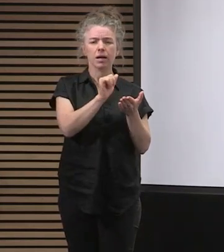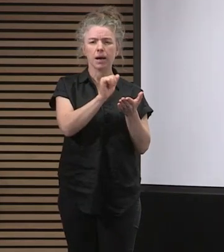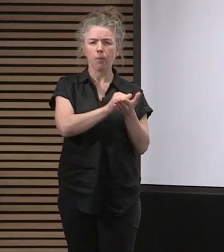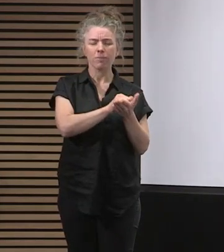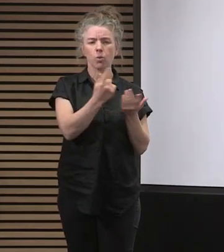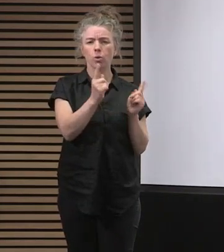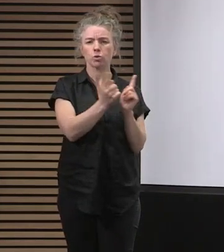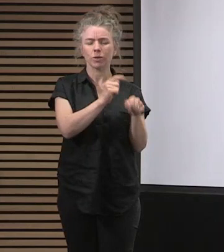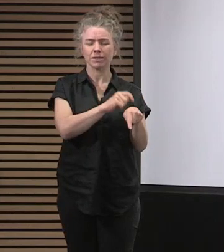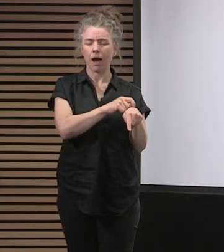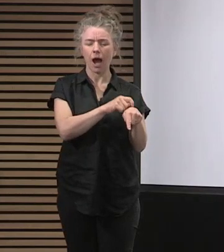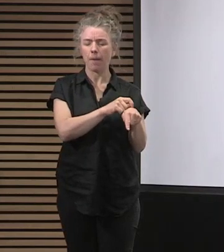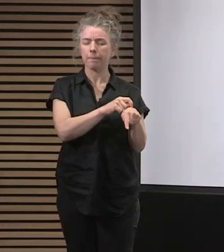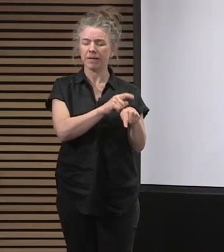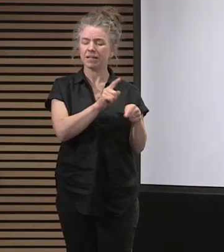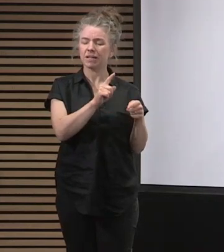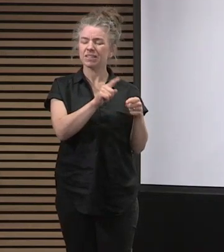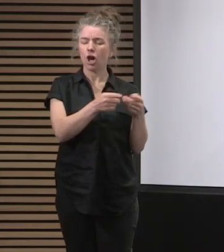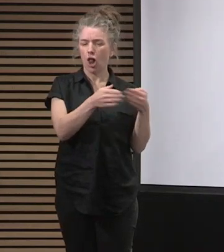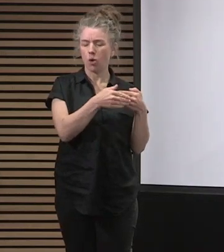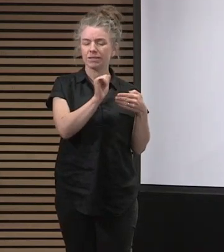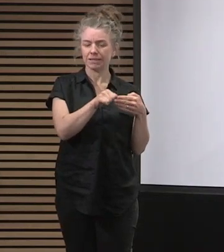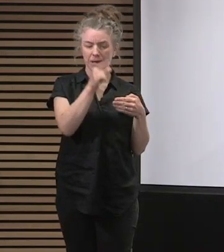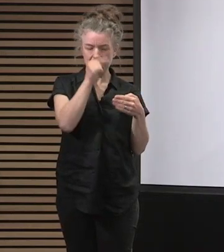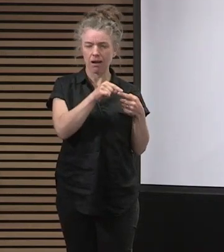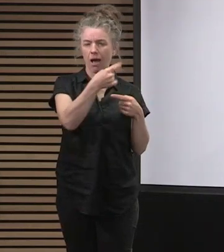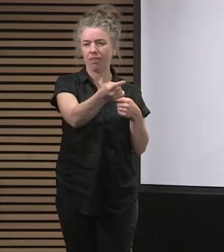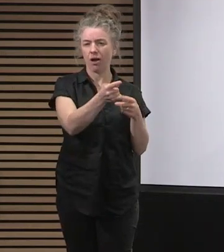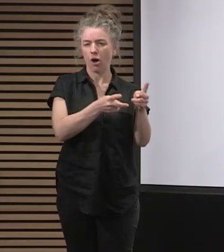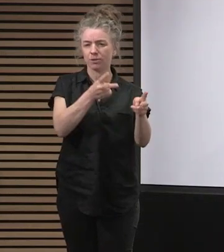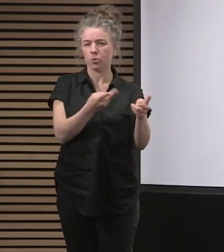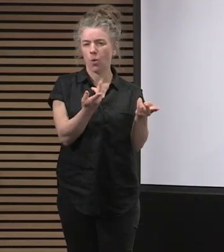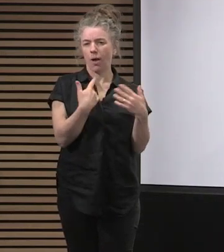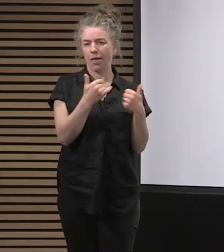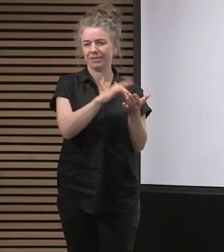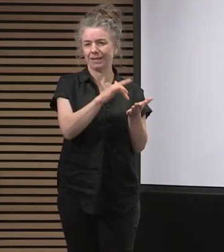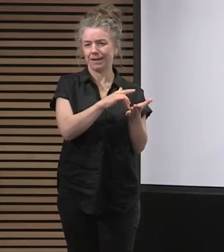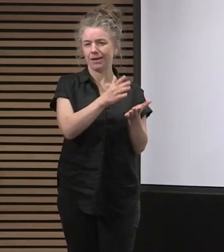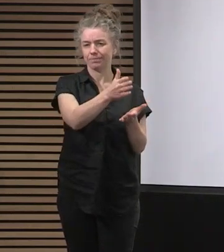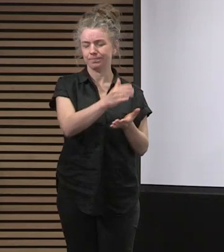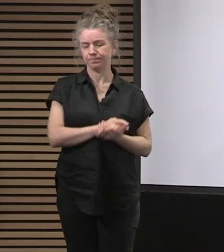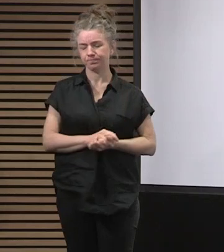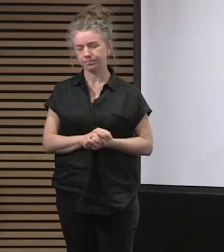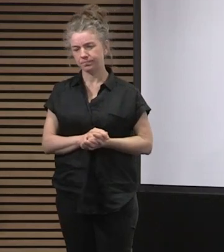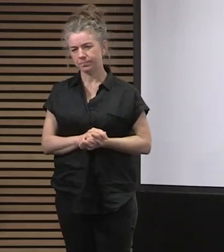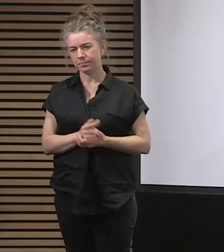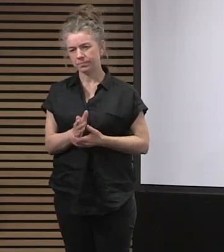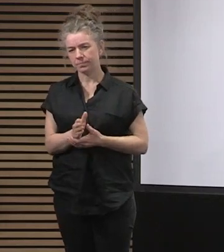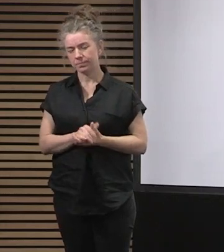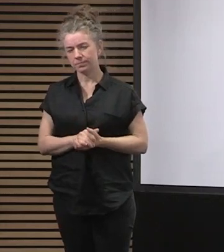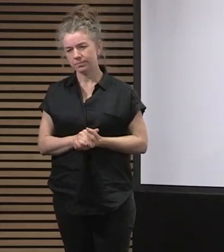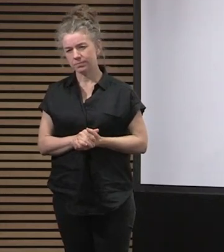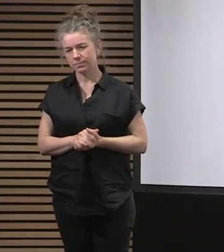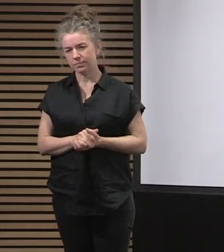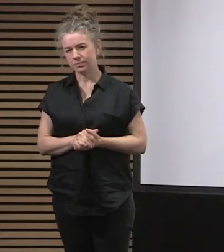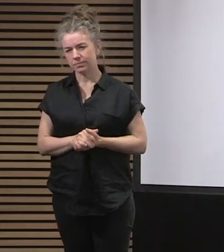either go to Dunstan or to Invercargill. Of the ones in hospital, how many of them were put into hospital